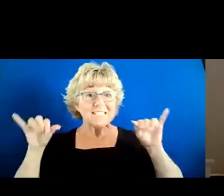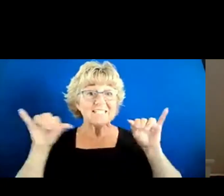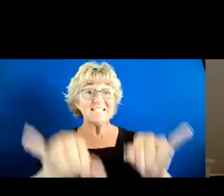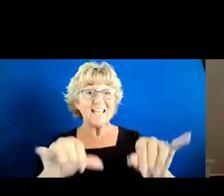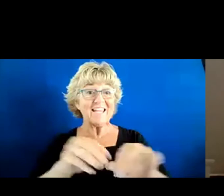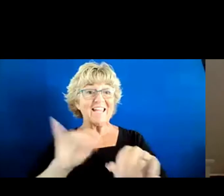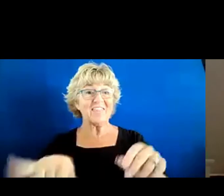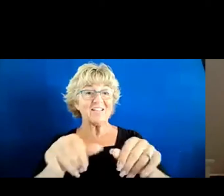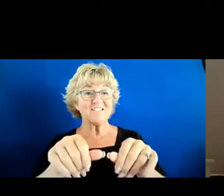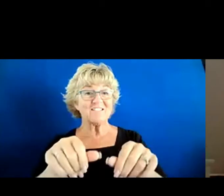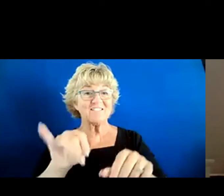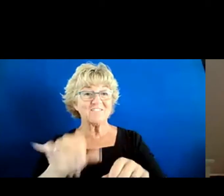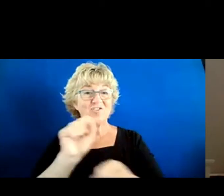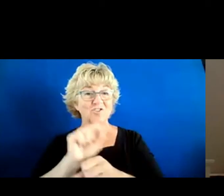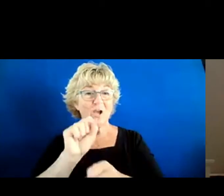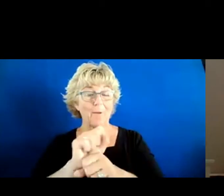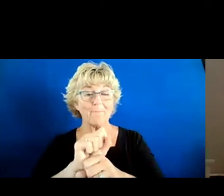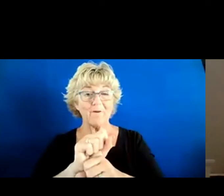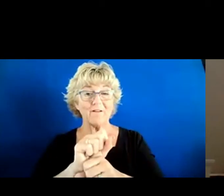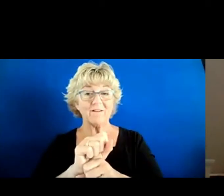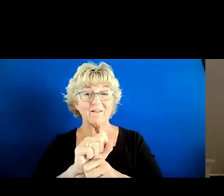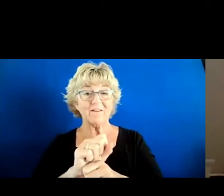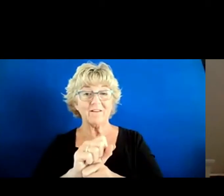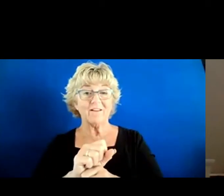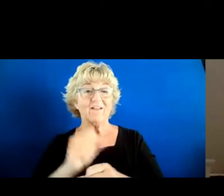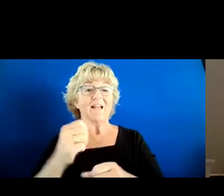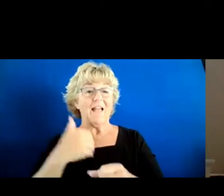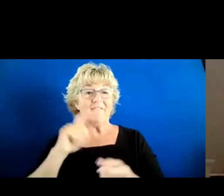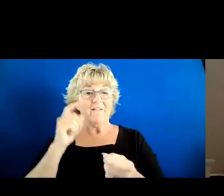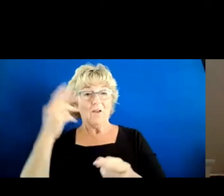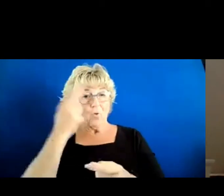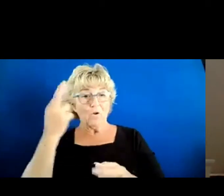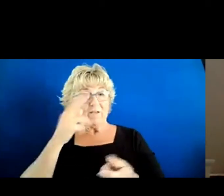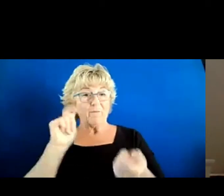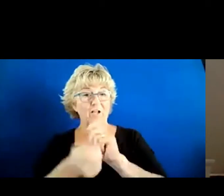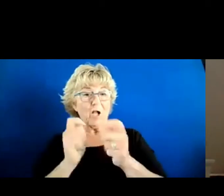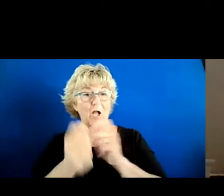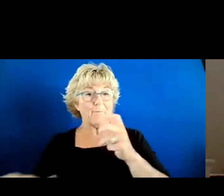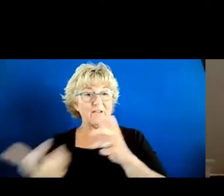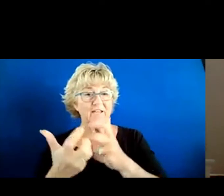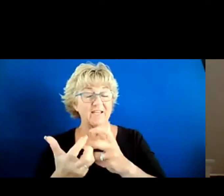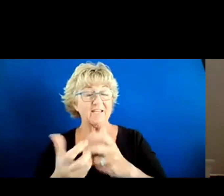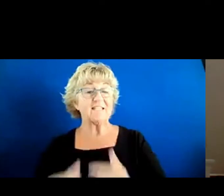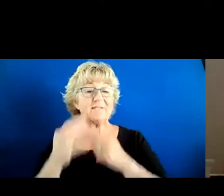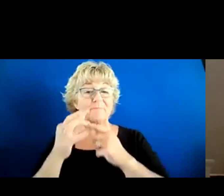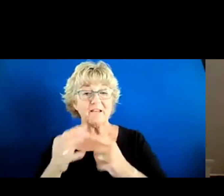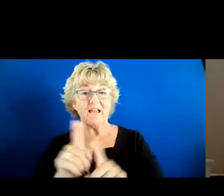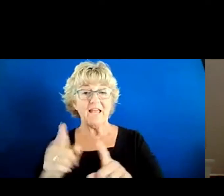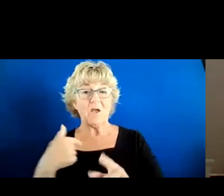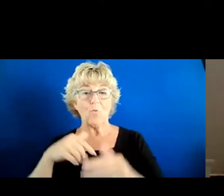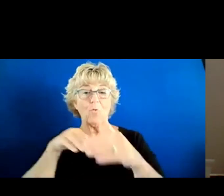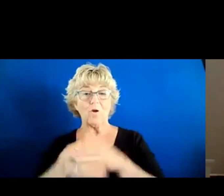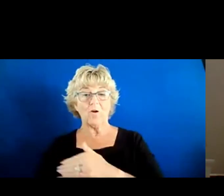there. And timely and appropriate reasonable accommodation is really key, particularly as we go into